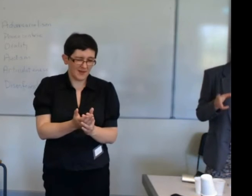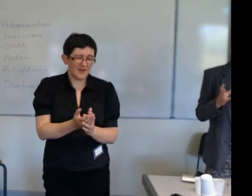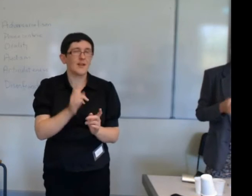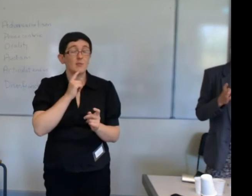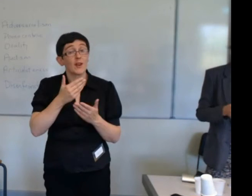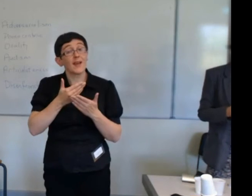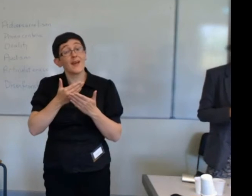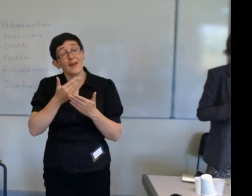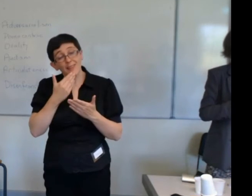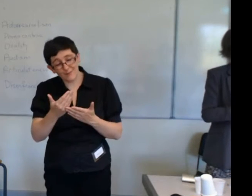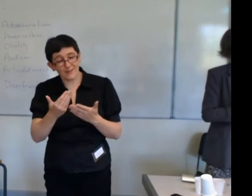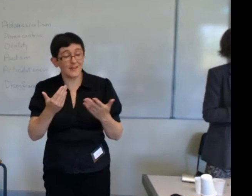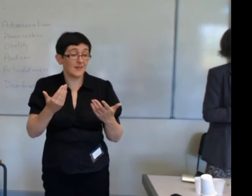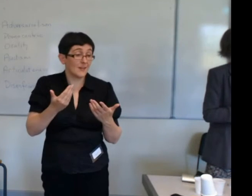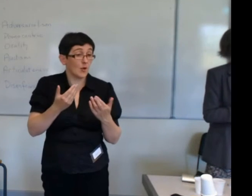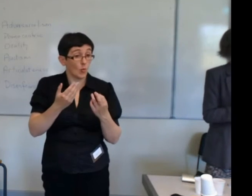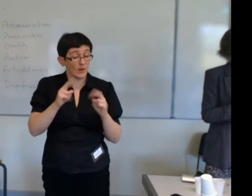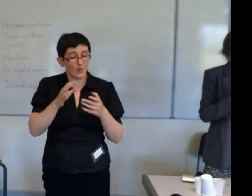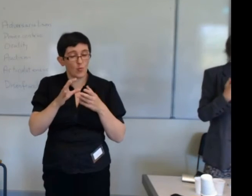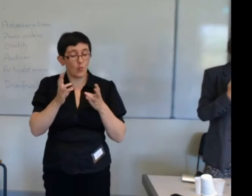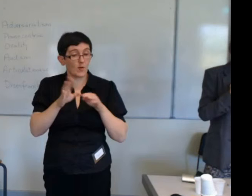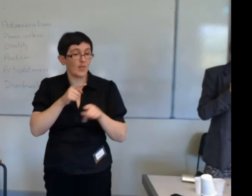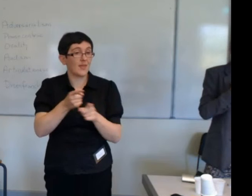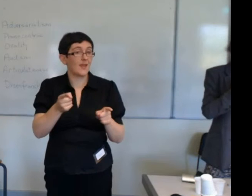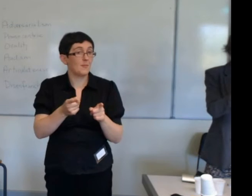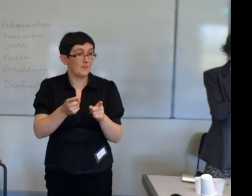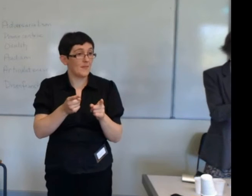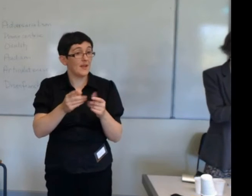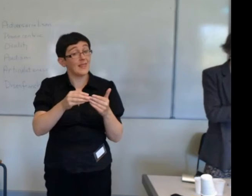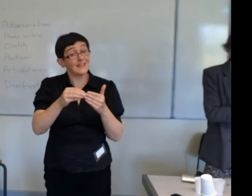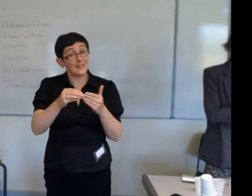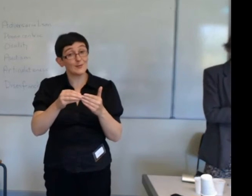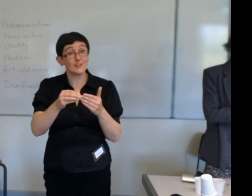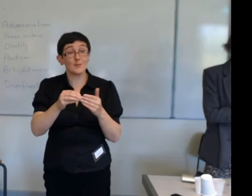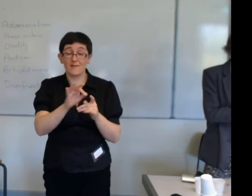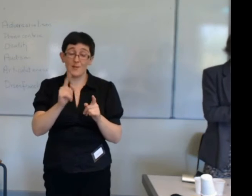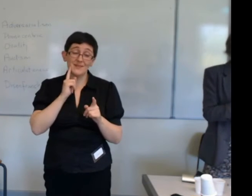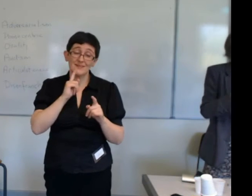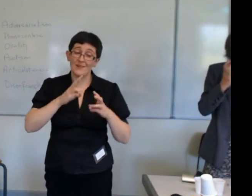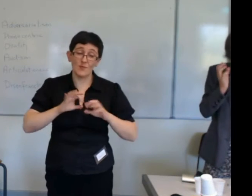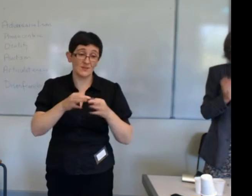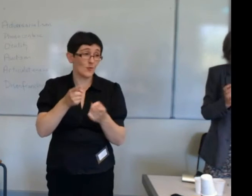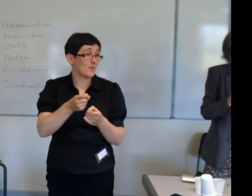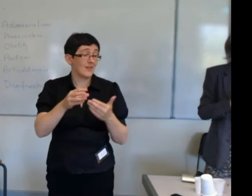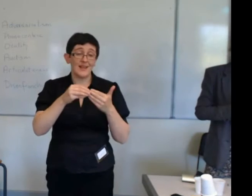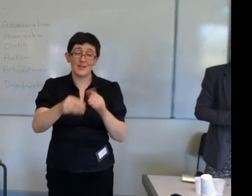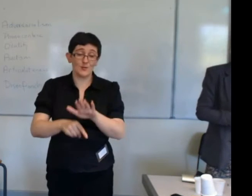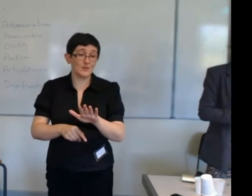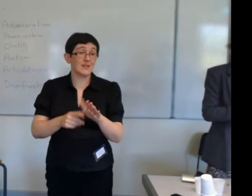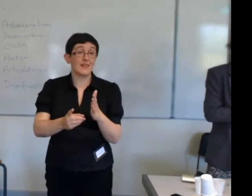were able to work with them, and the leadership really came from the Deaf Women's Group. They scripted,